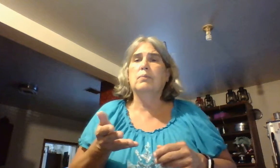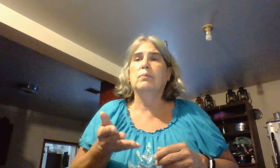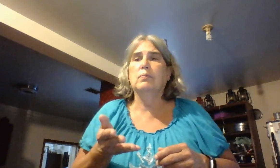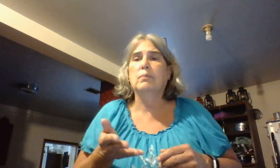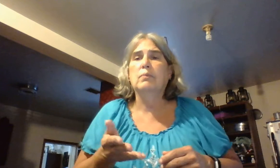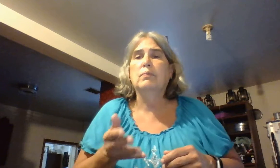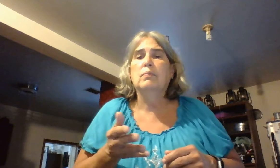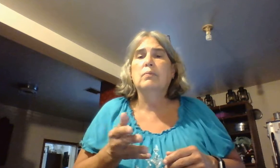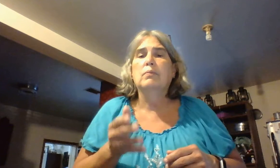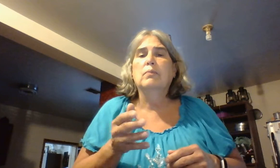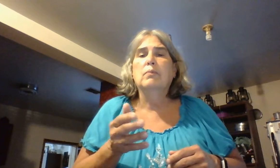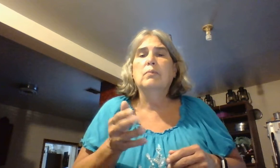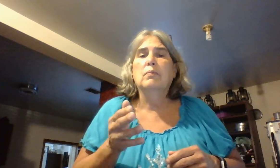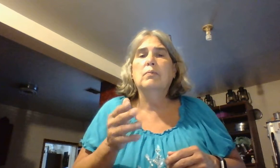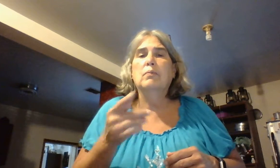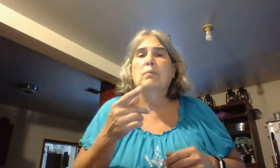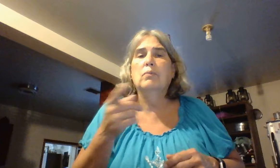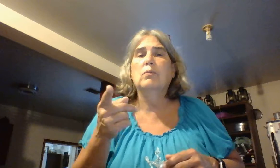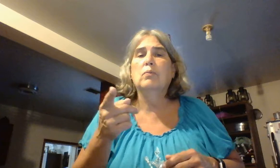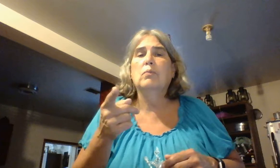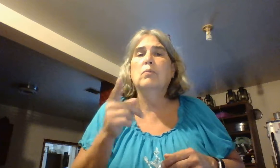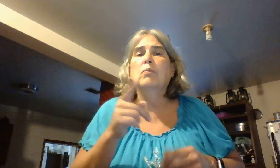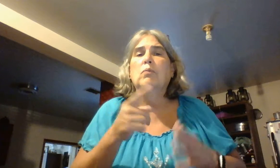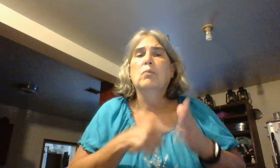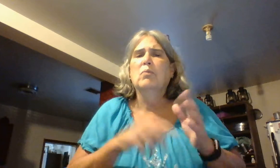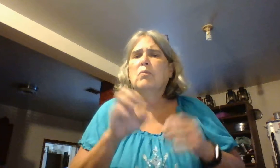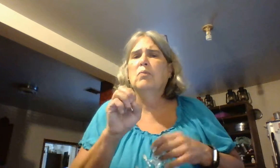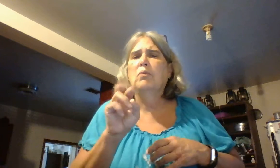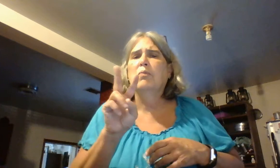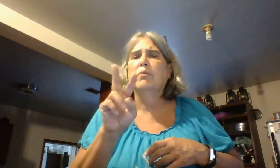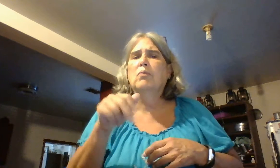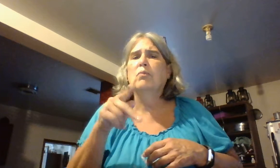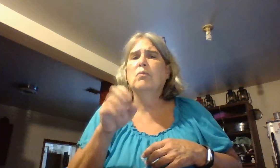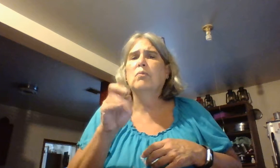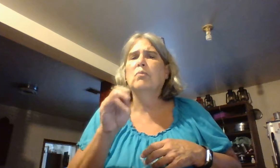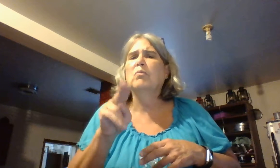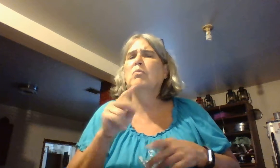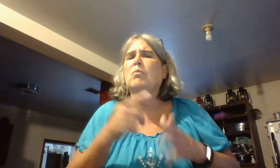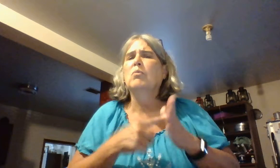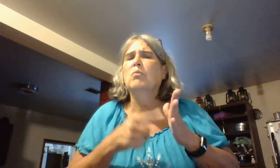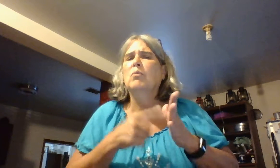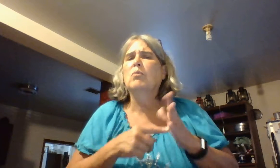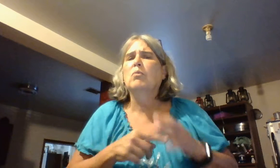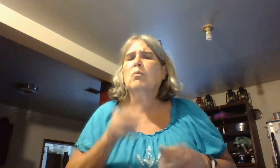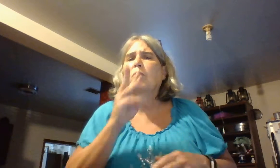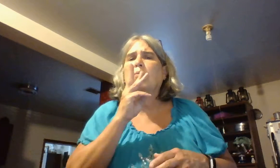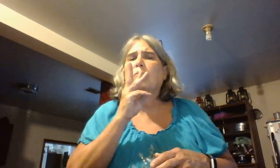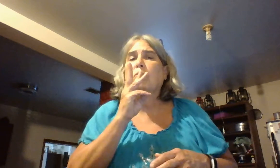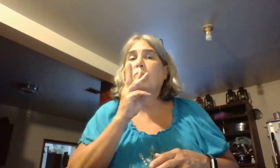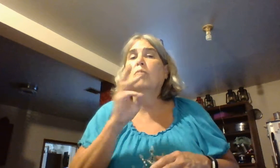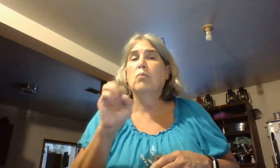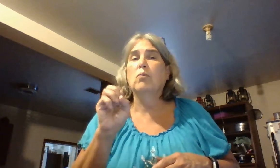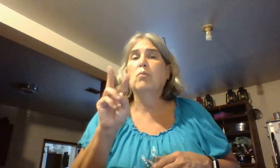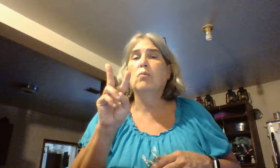Desalination. One method to use evaporation. Remember what that was? The water evaporates and the salt stays.